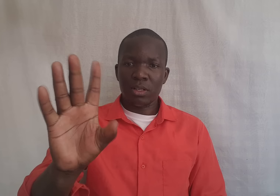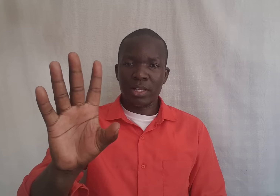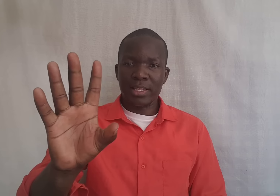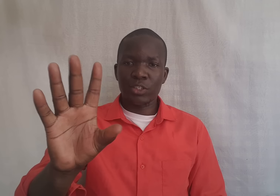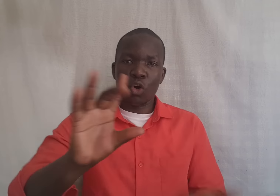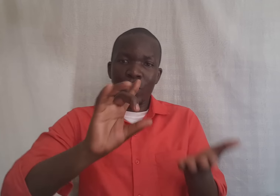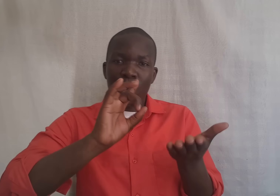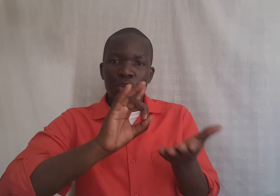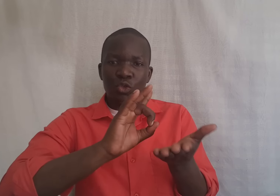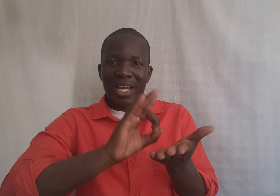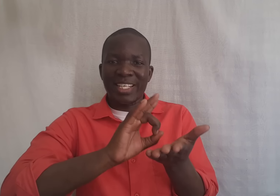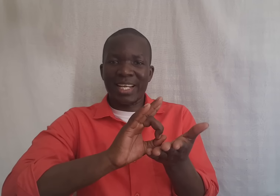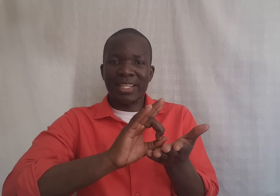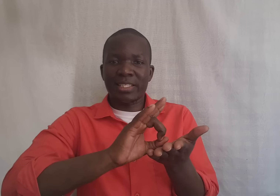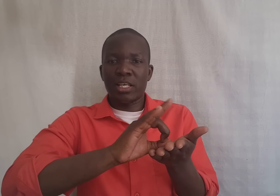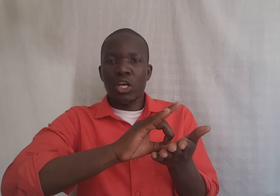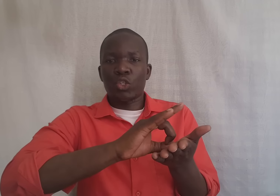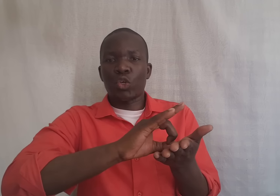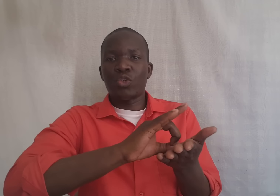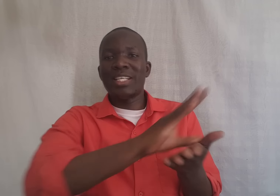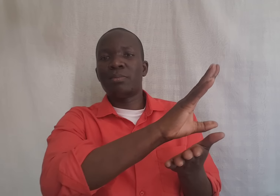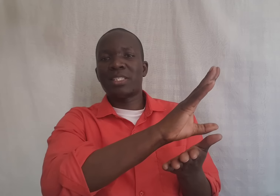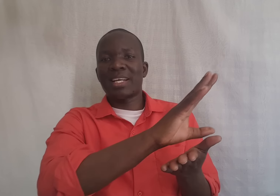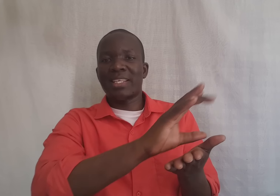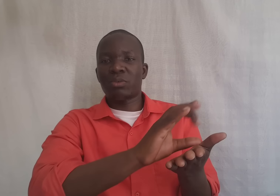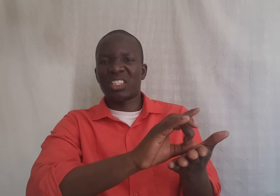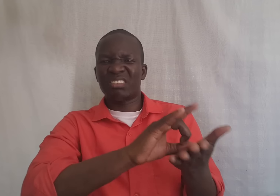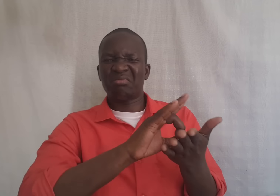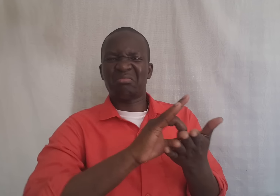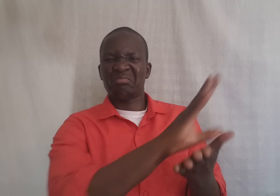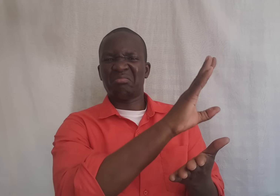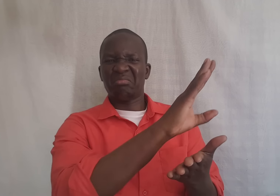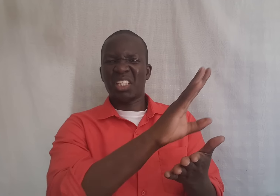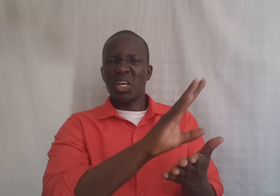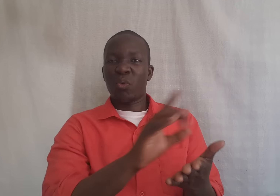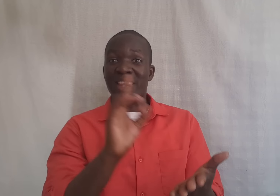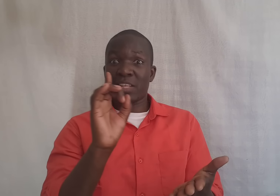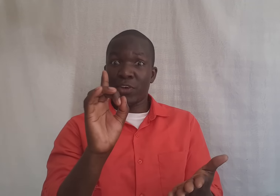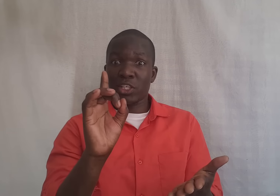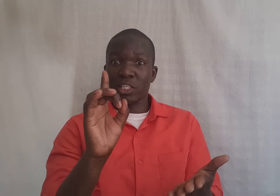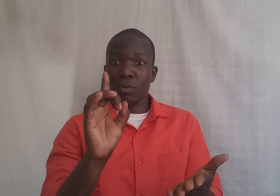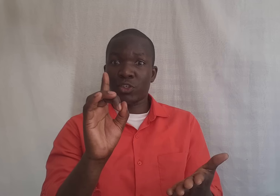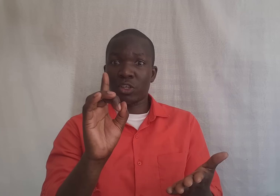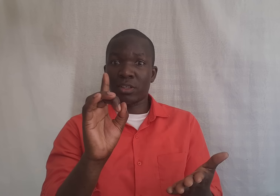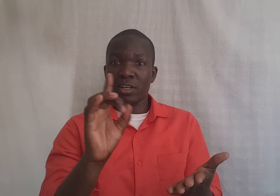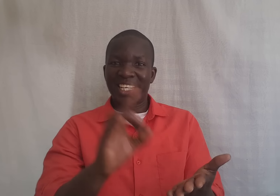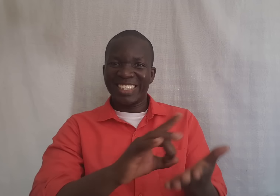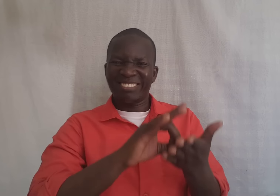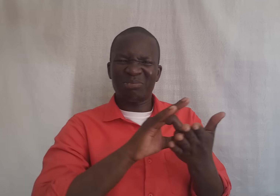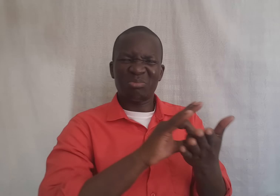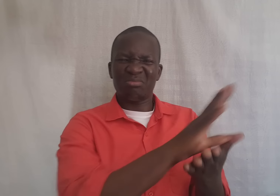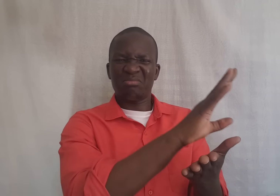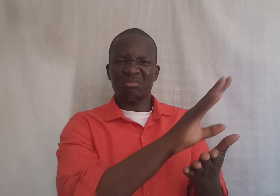Like this. So we are going to sign it like this. So you dismiss like this one. With that facial expression.